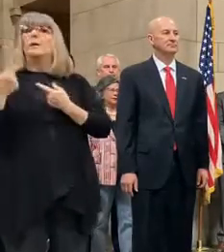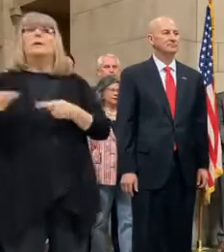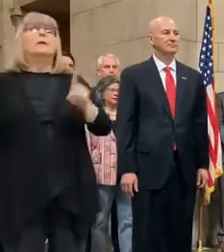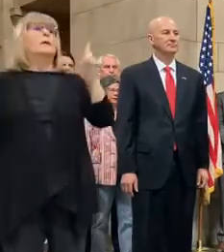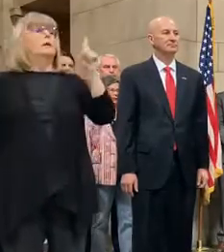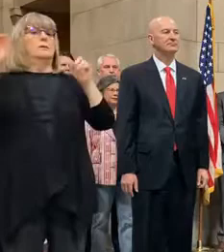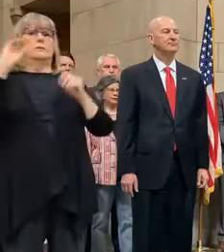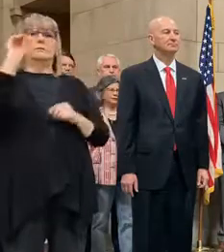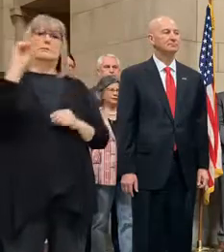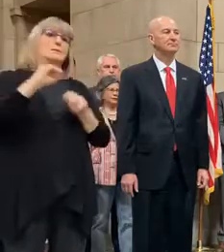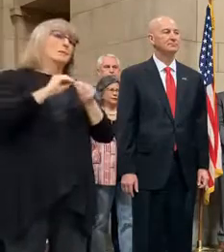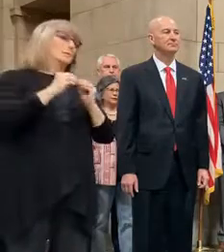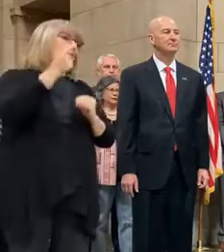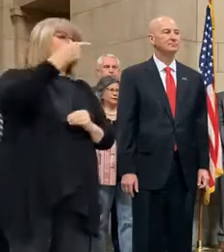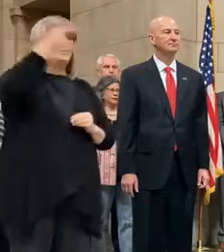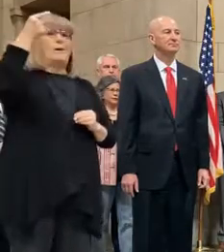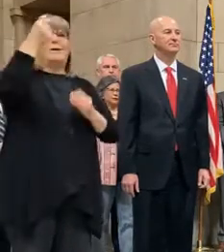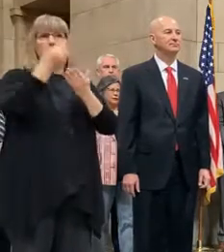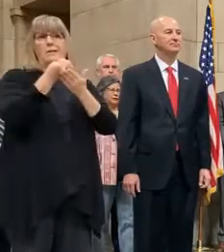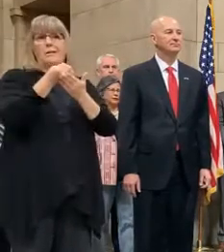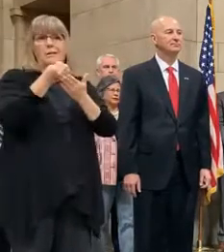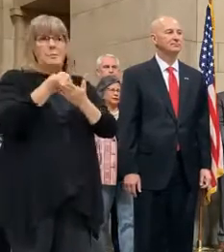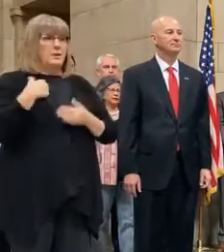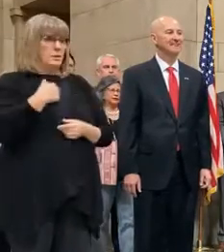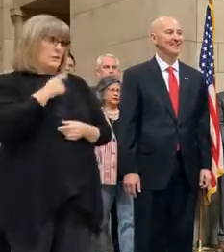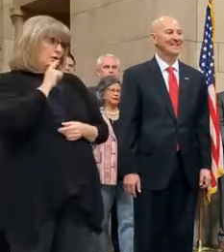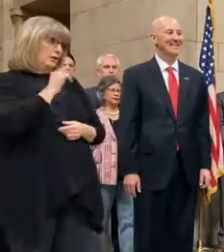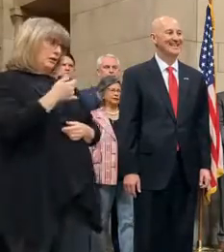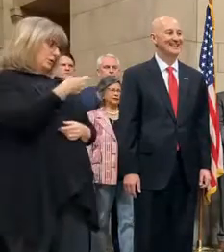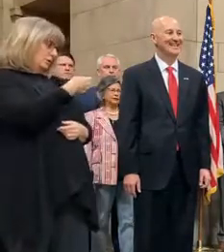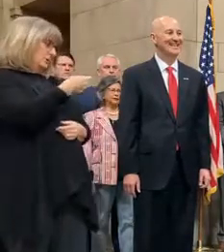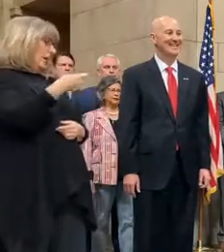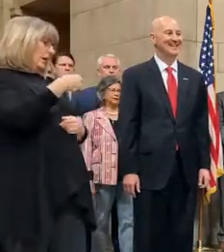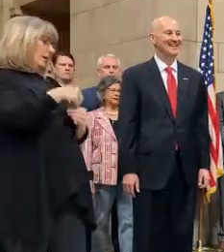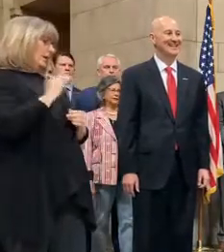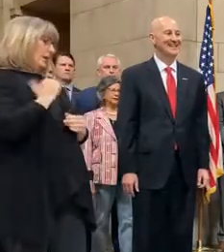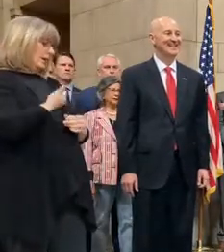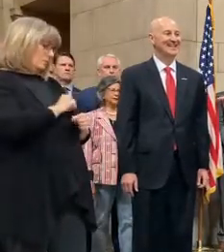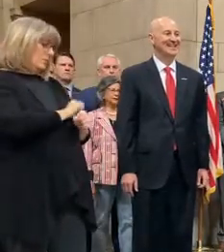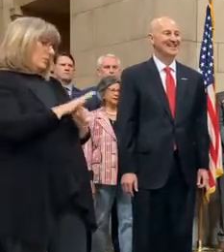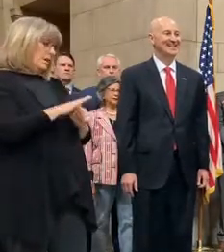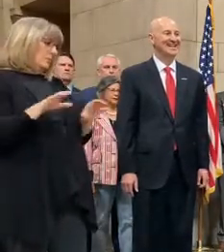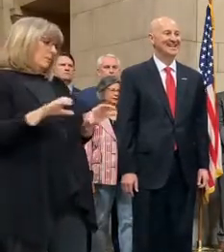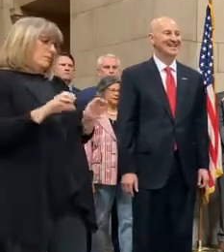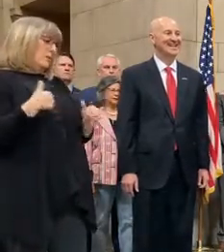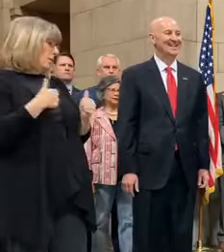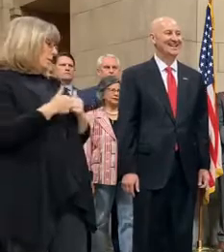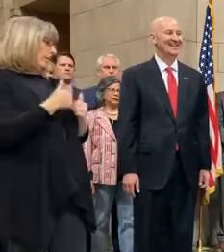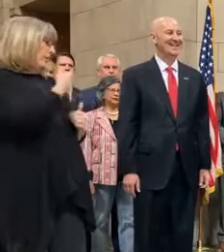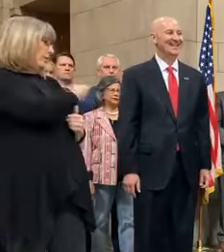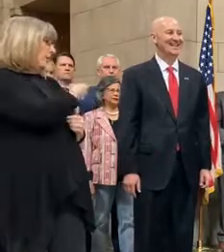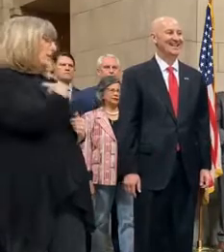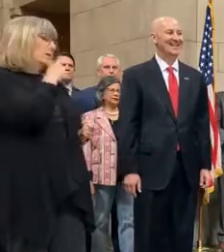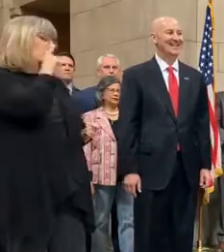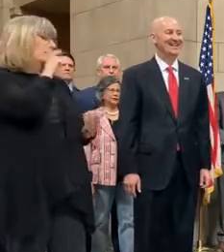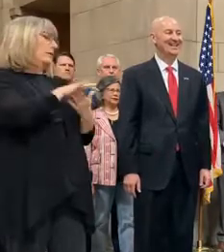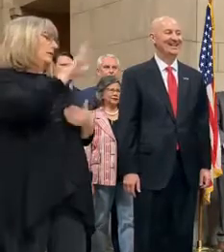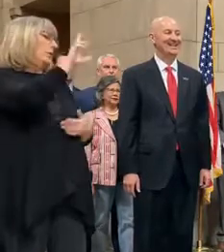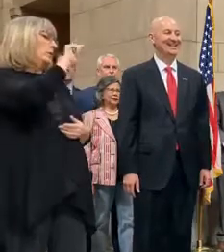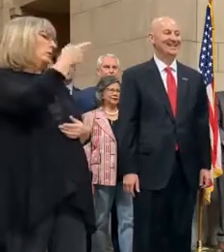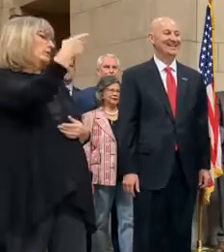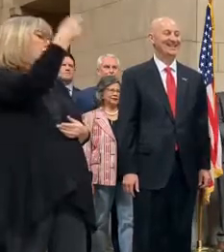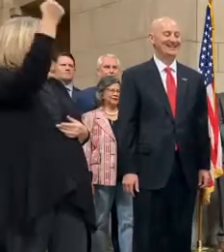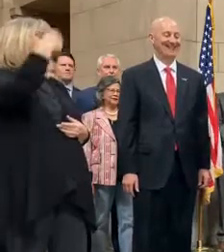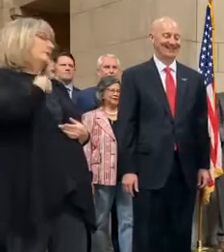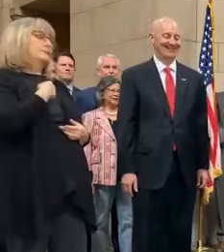state. Now, Governor, I read in the Wall Street Journal that we were ranked #2 in terms of our pandemic performance, but I'm with you. I don't believe Utah was #1